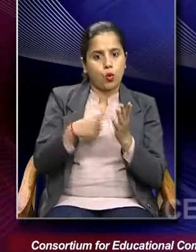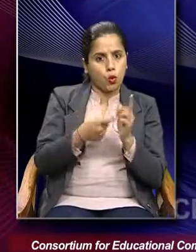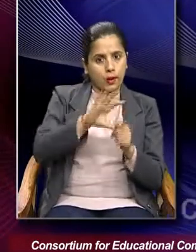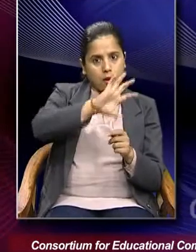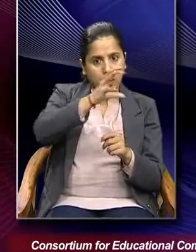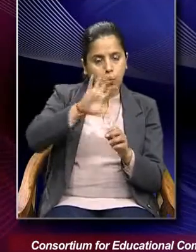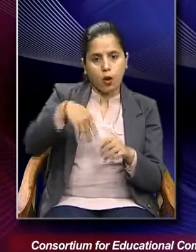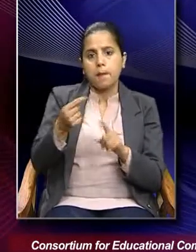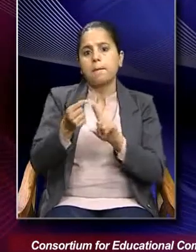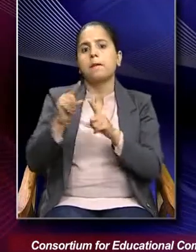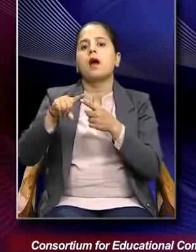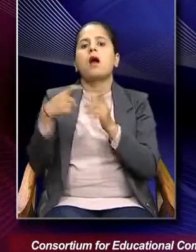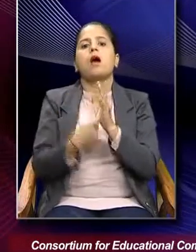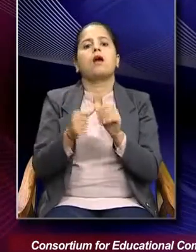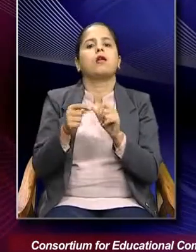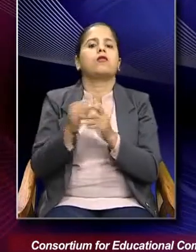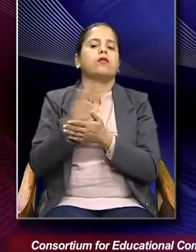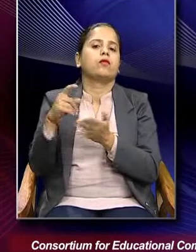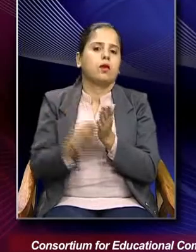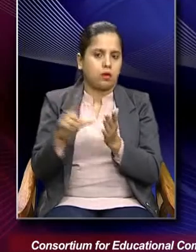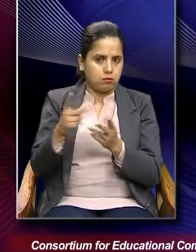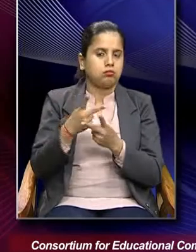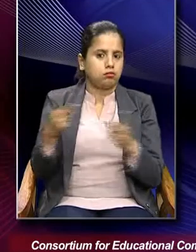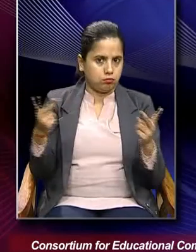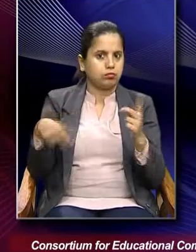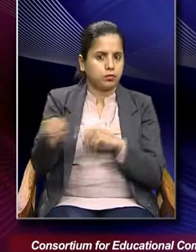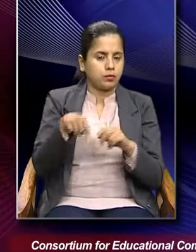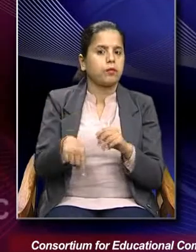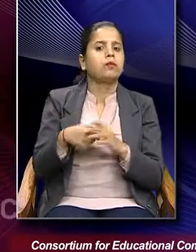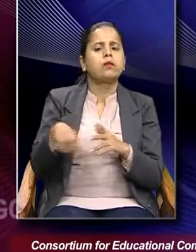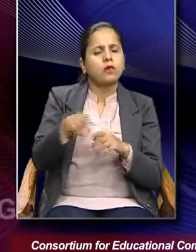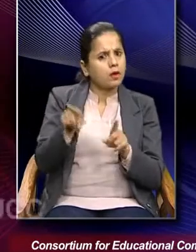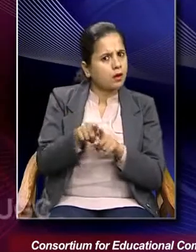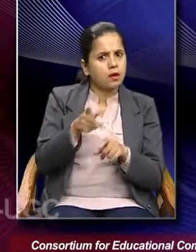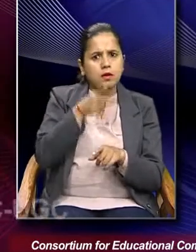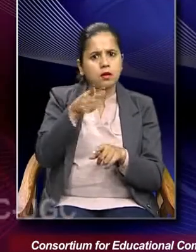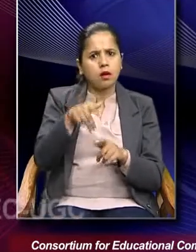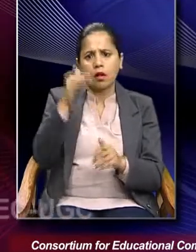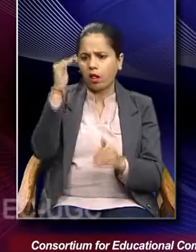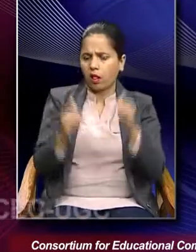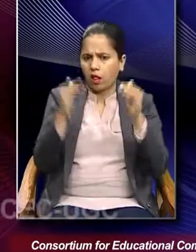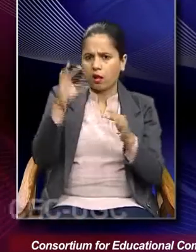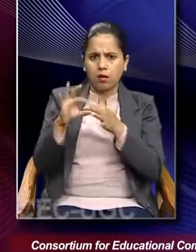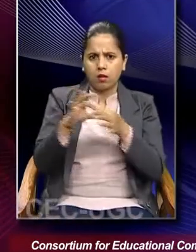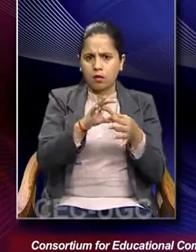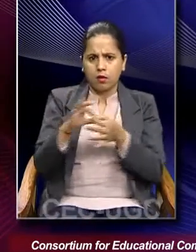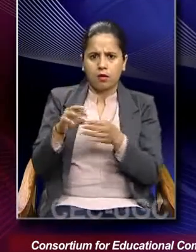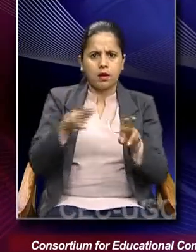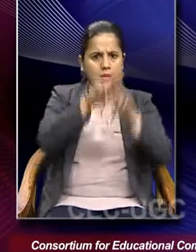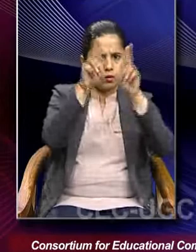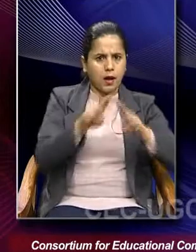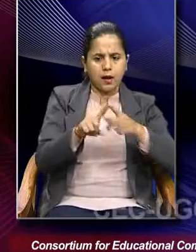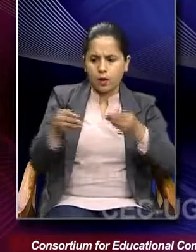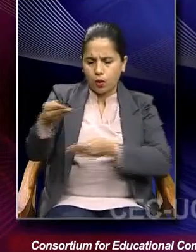peripheral countries. He further said that this unequal relationship in international